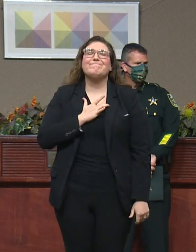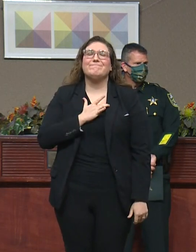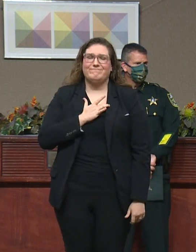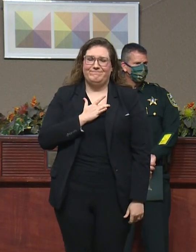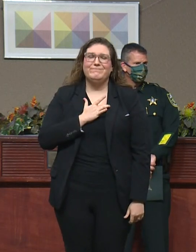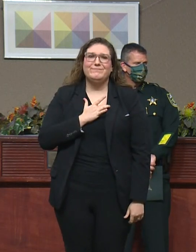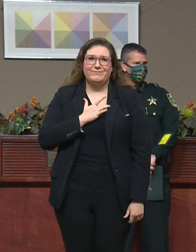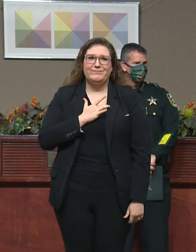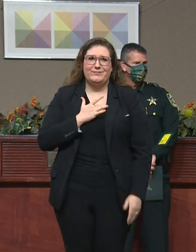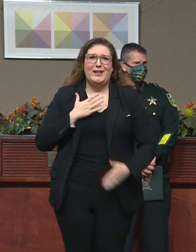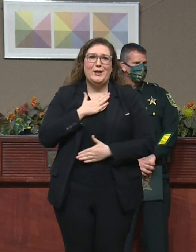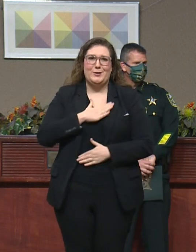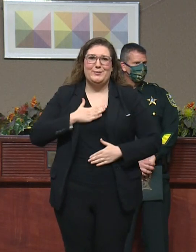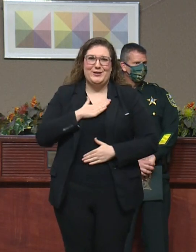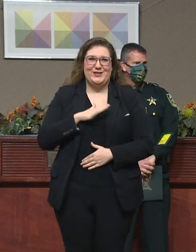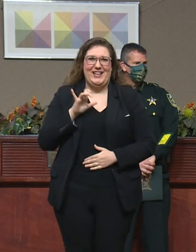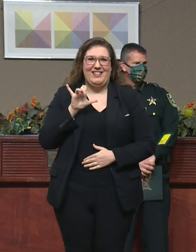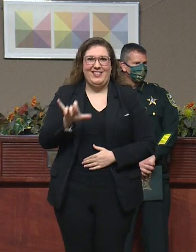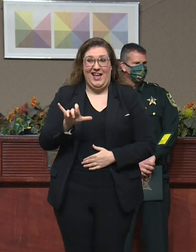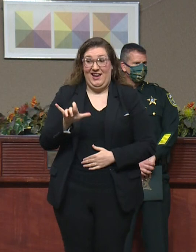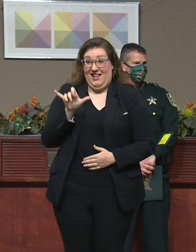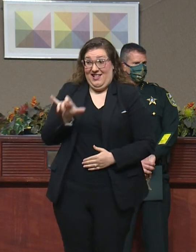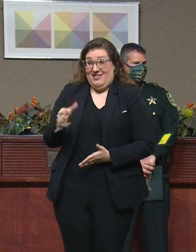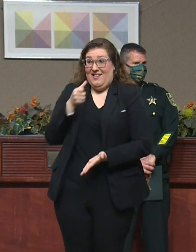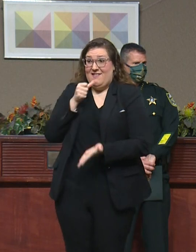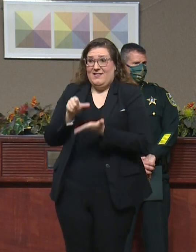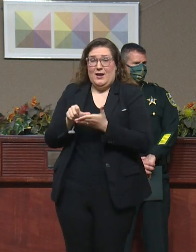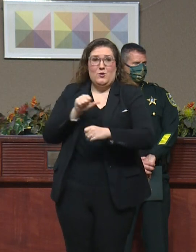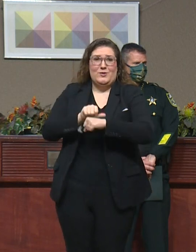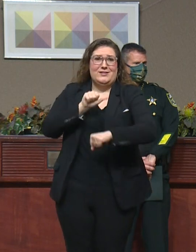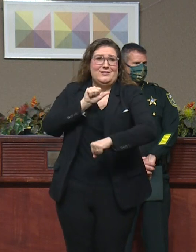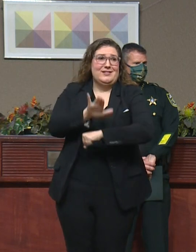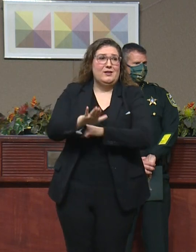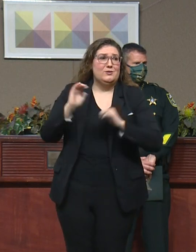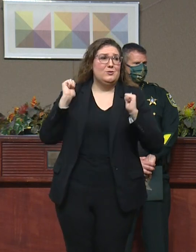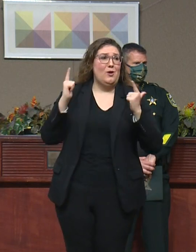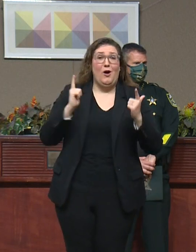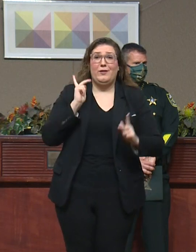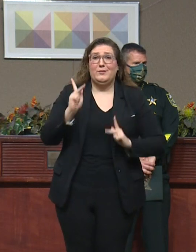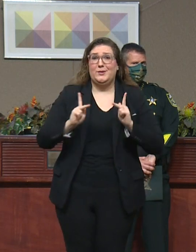extensive to all healthcare workers in Orange County.